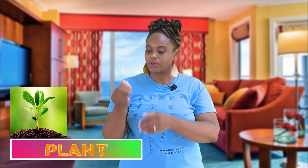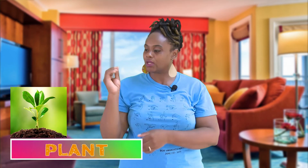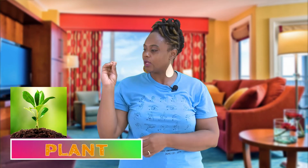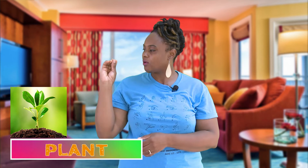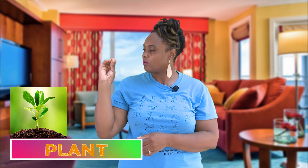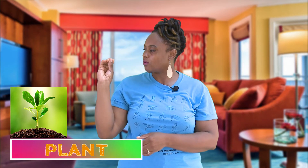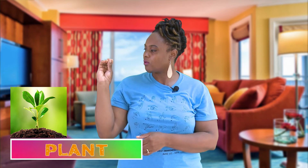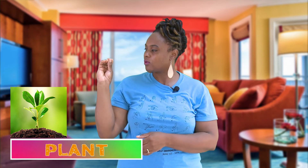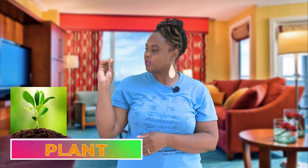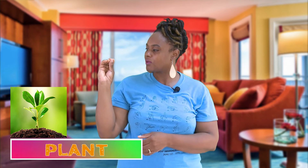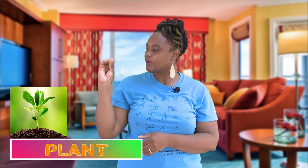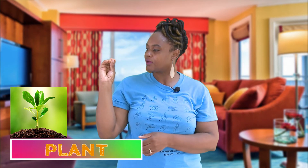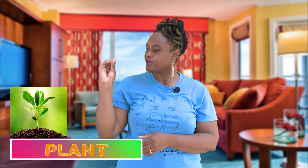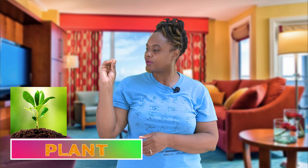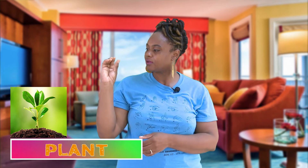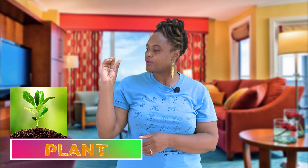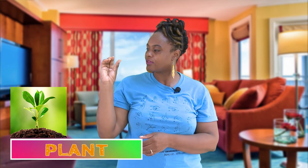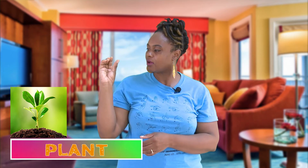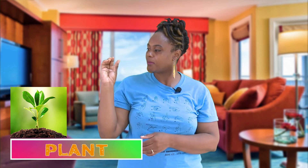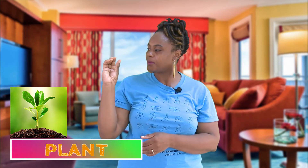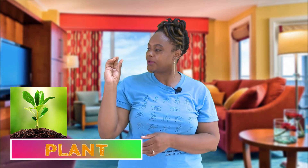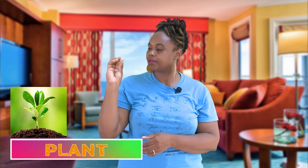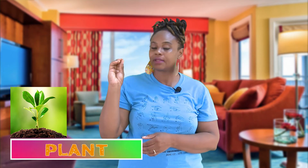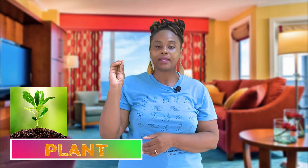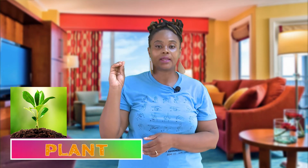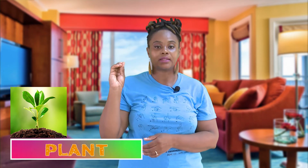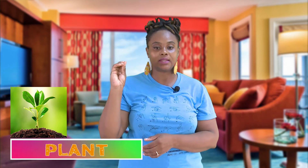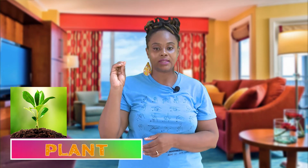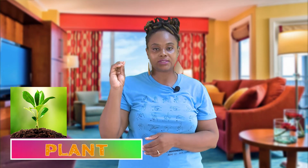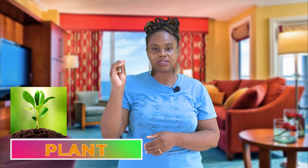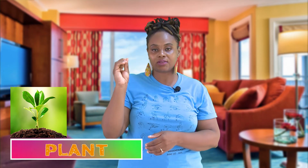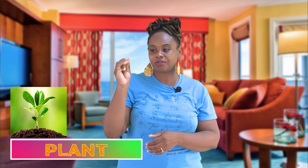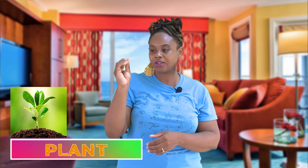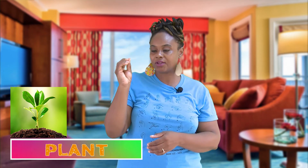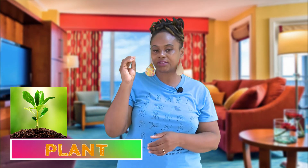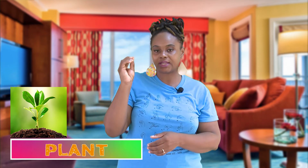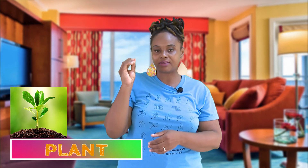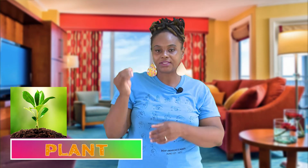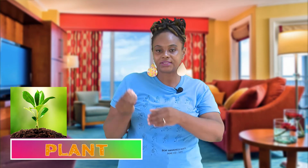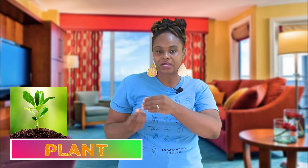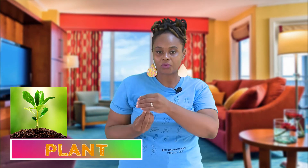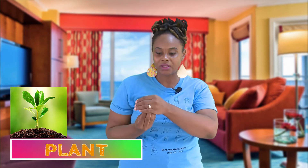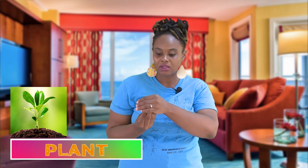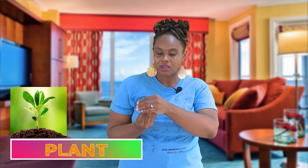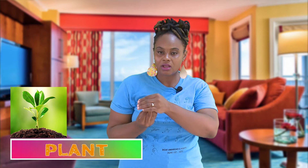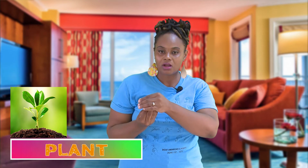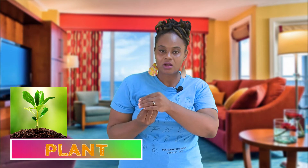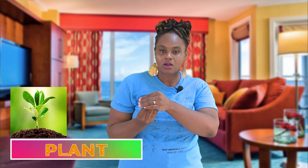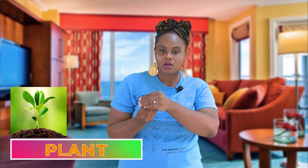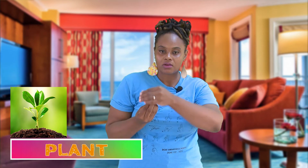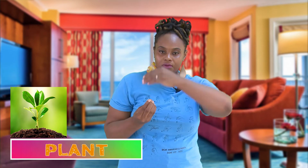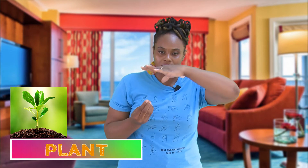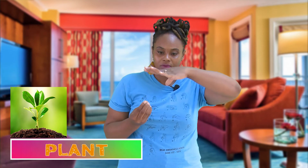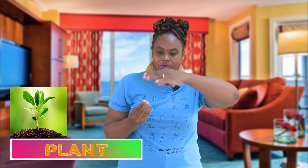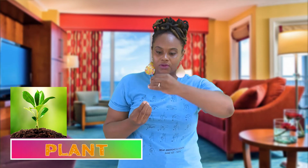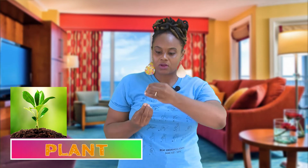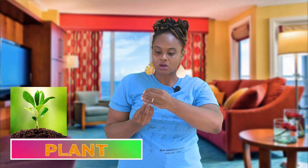We hold our thumb and the index, the other fingers like this, and we come